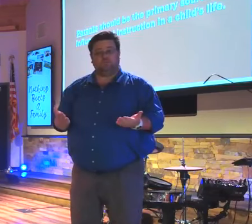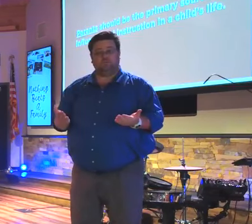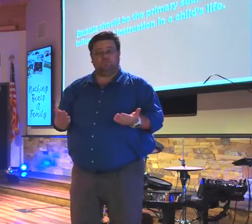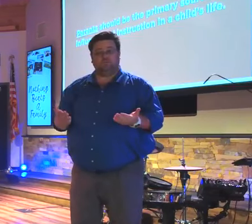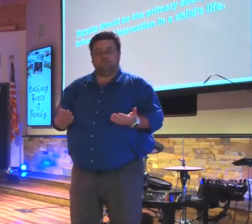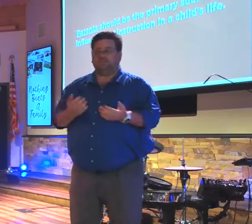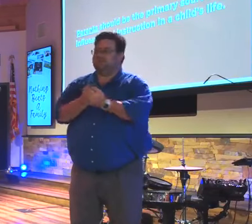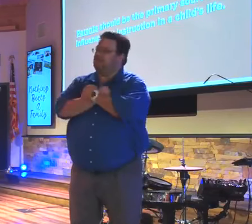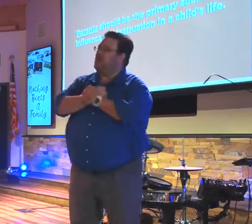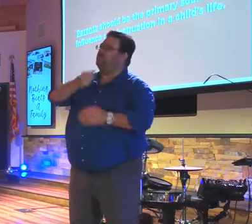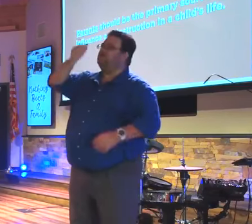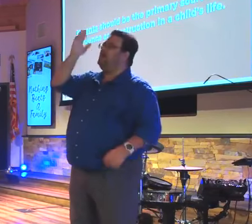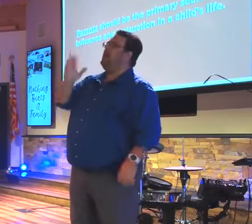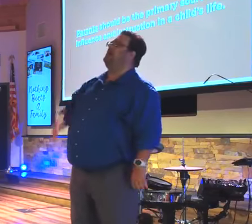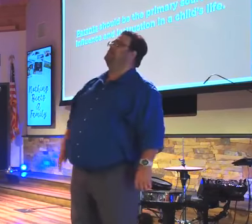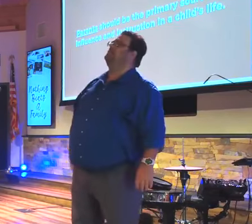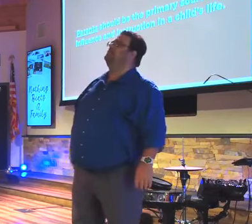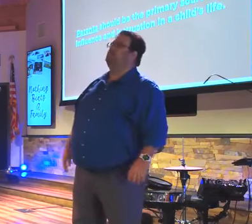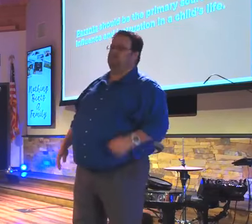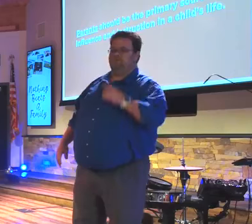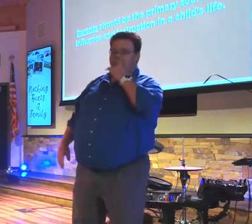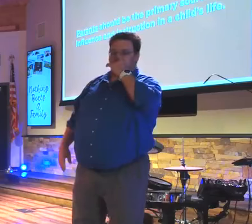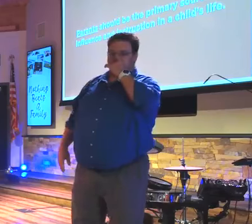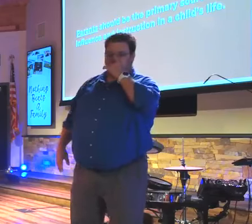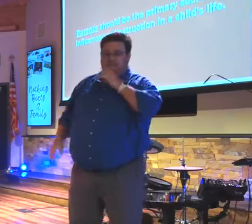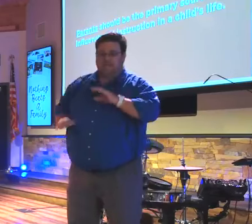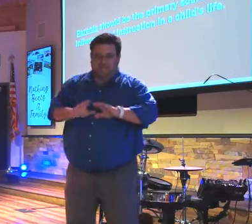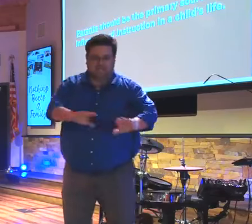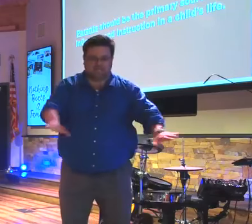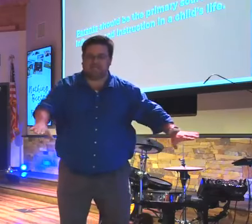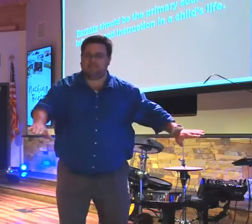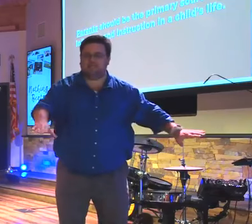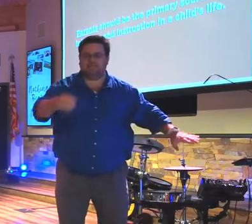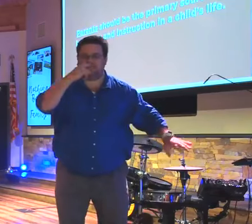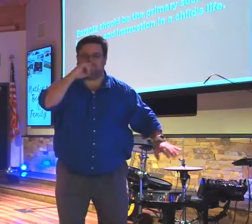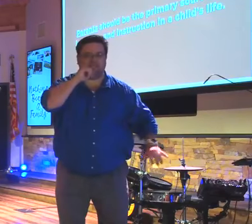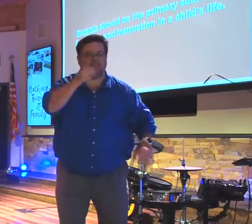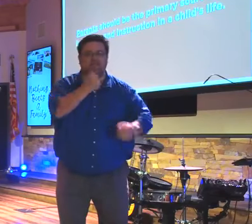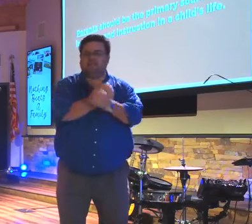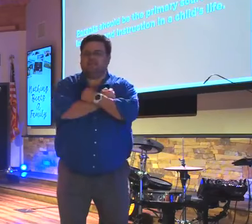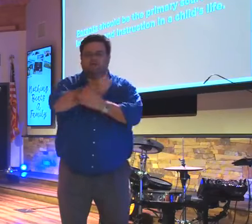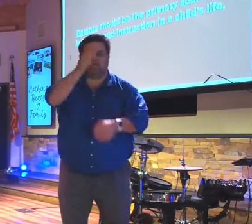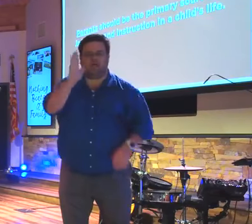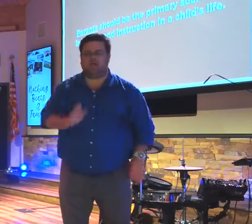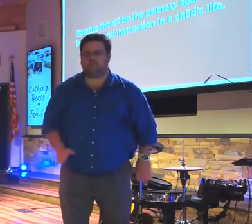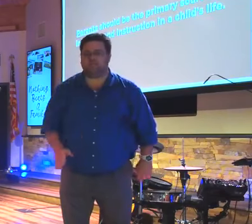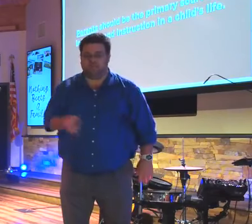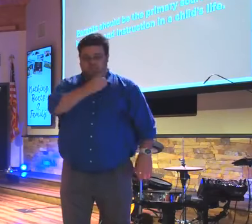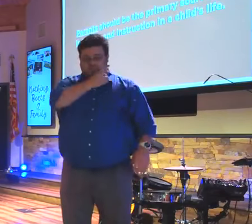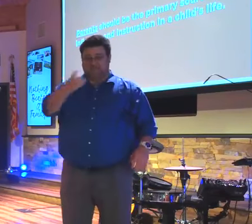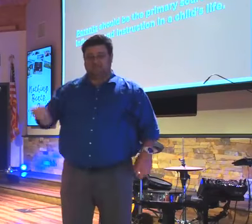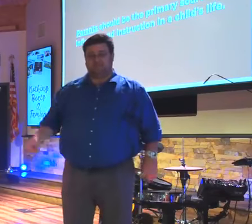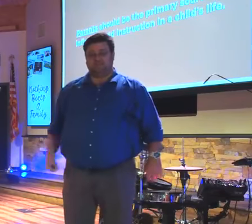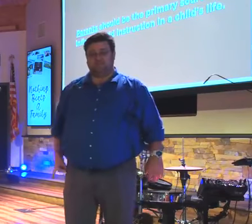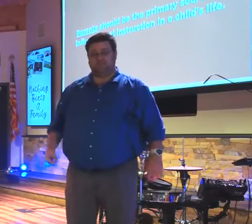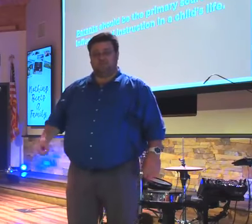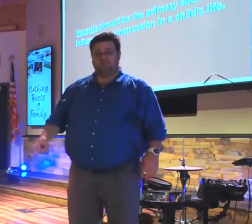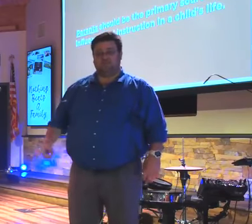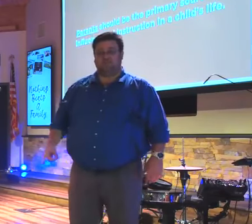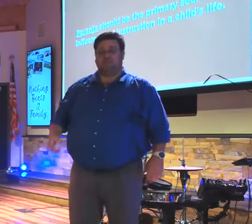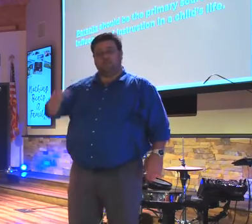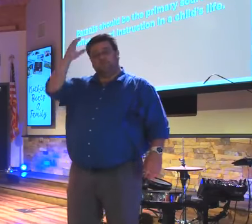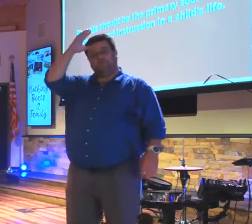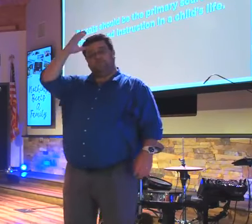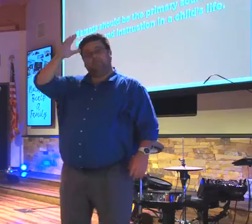that just loved God had kids that didn't love God. King David was a man after God's own heart.